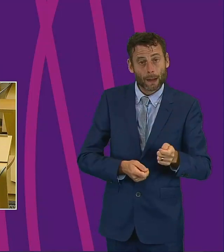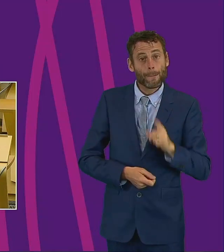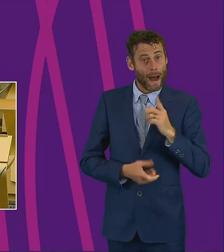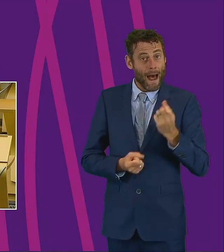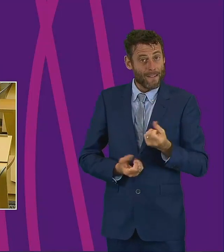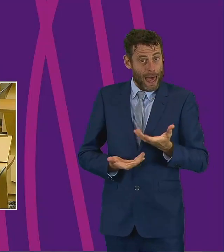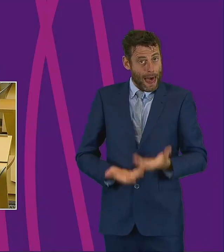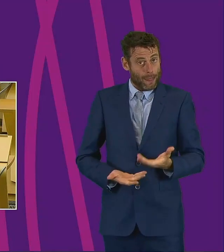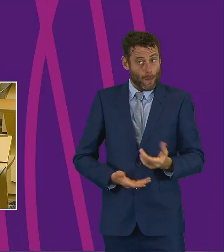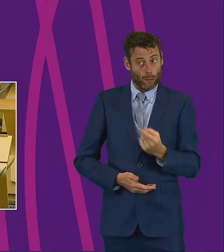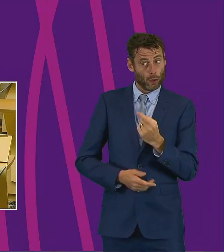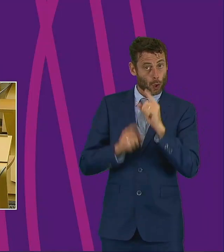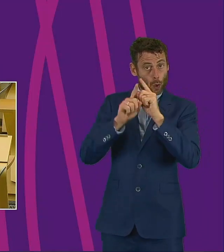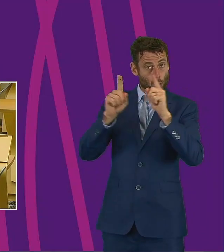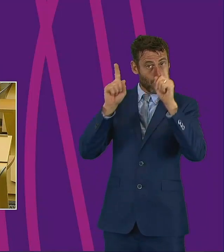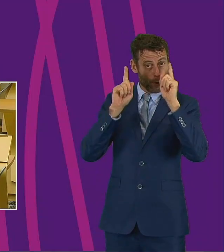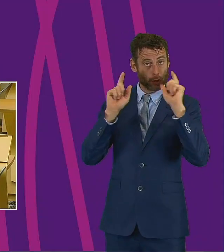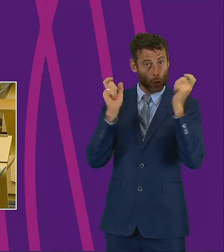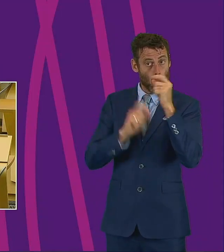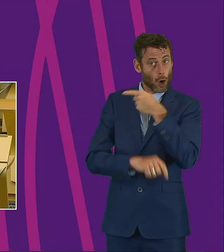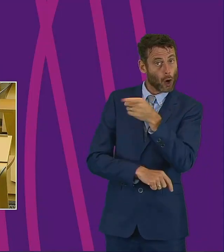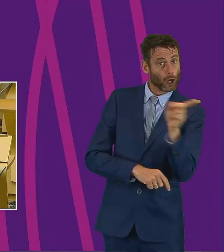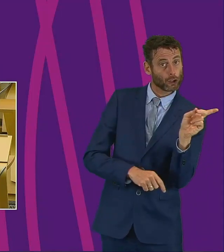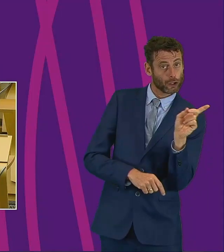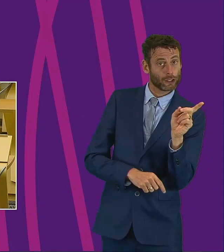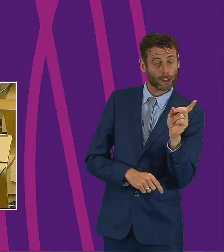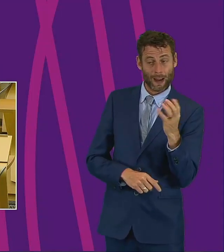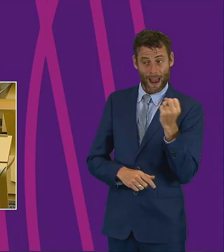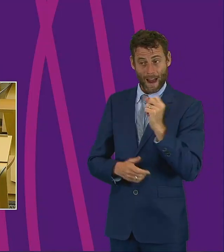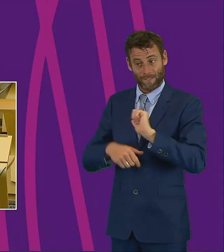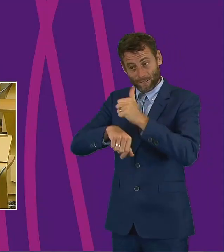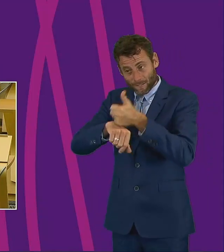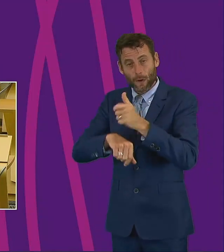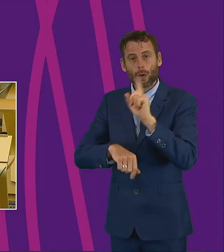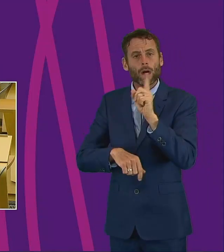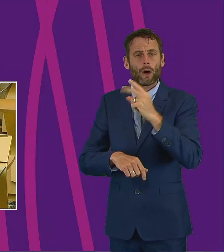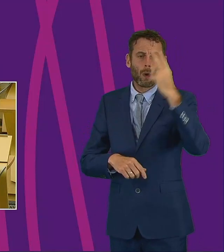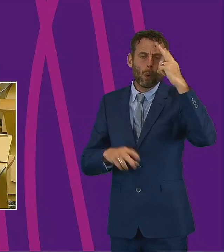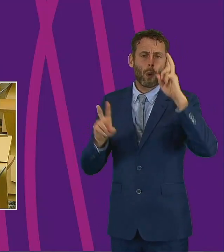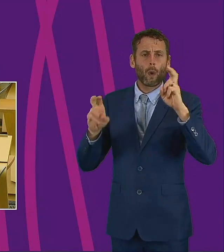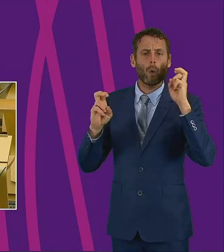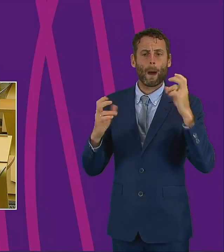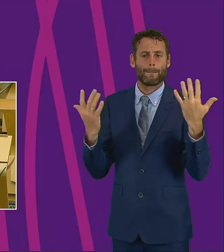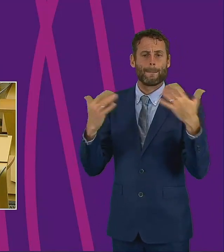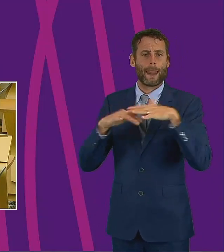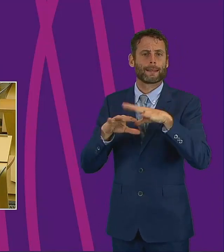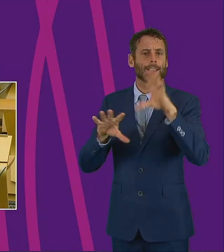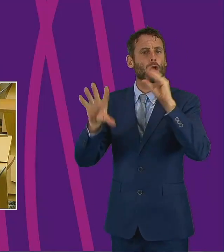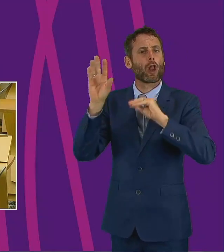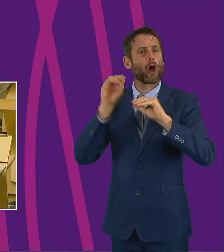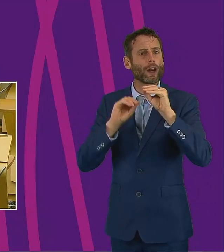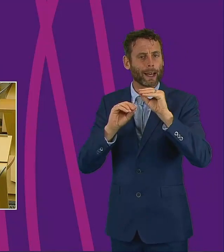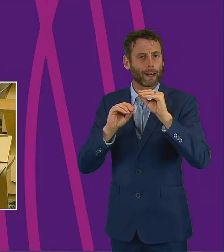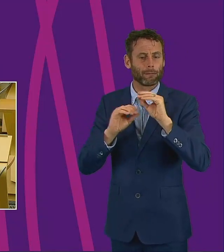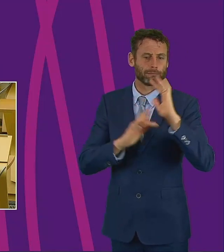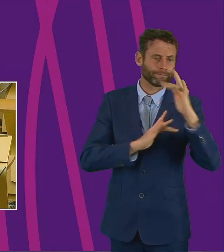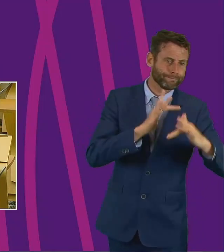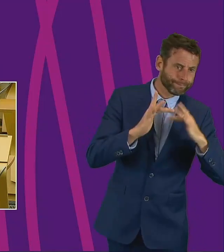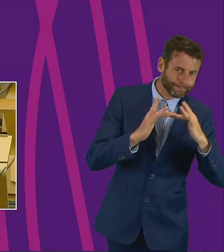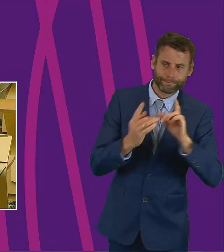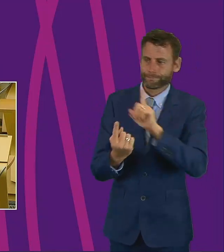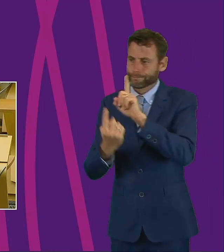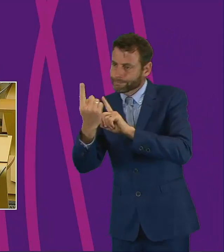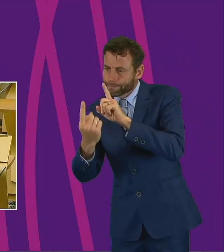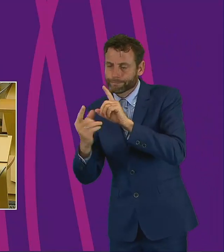that universities and colleges are working to deliver. So blended learning, which will be a deliberate effort to reduce numbers